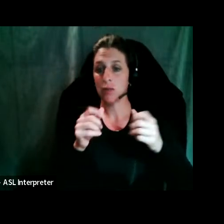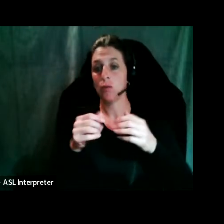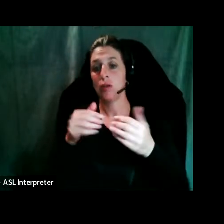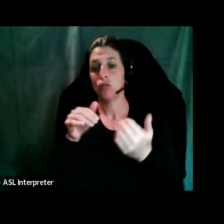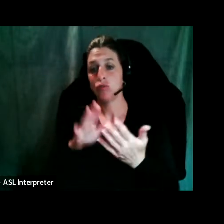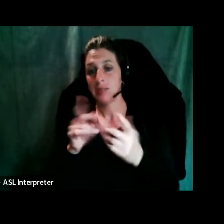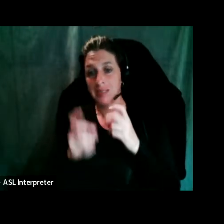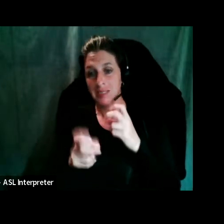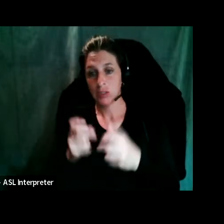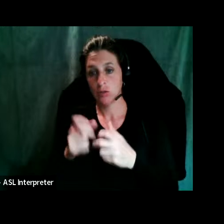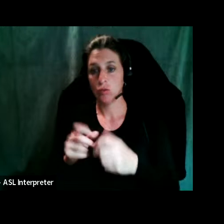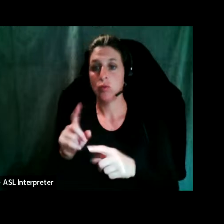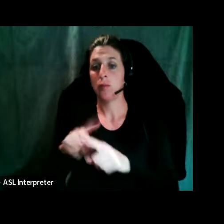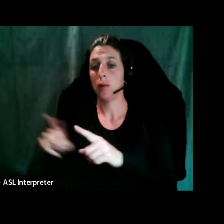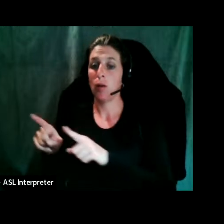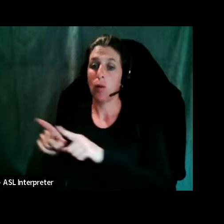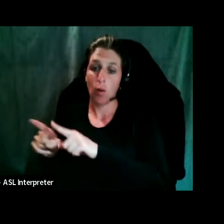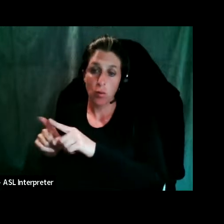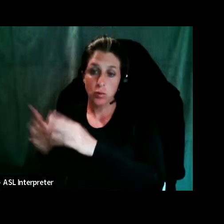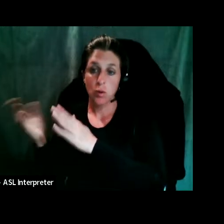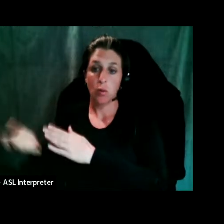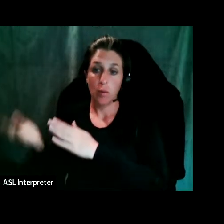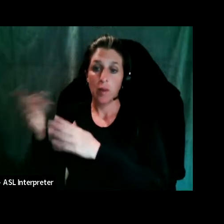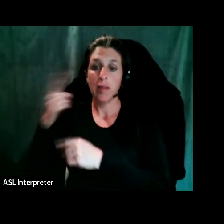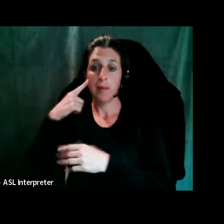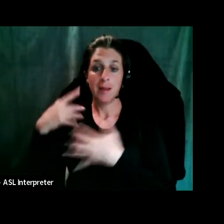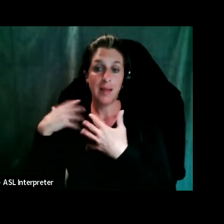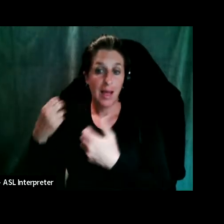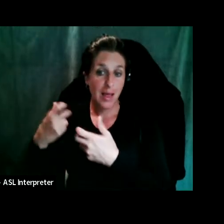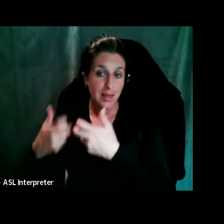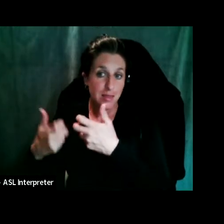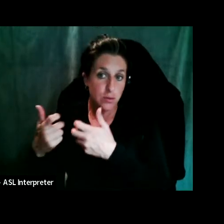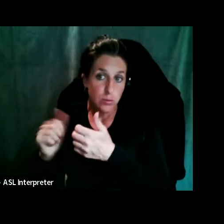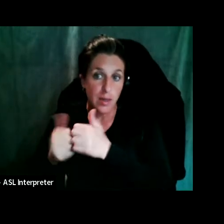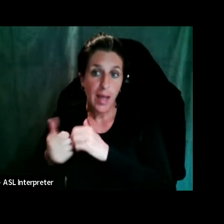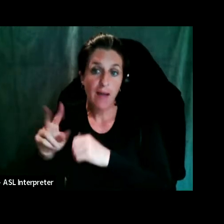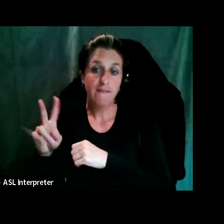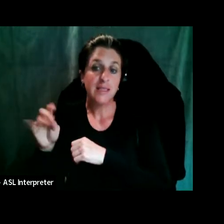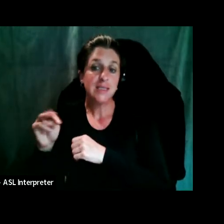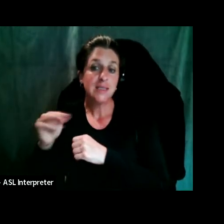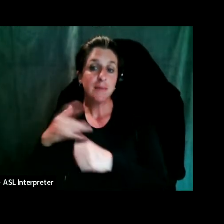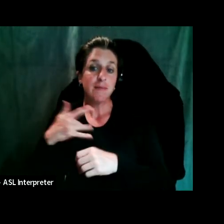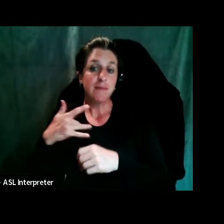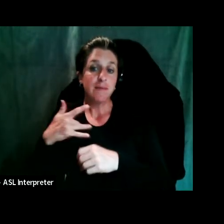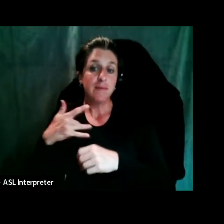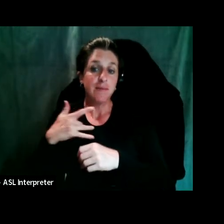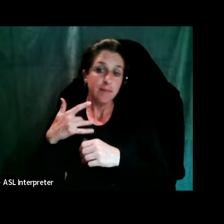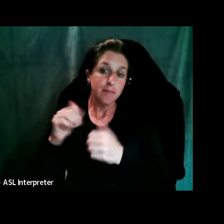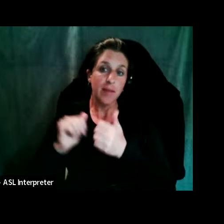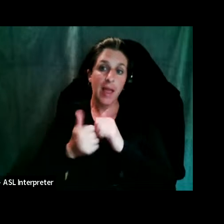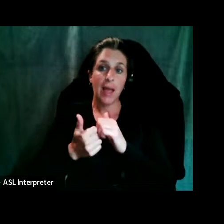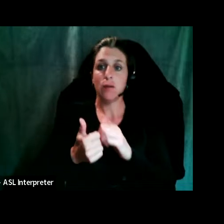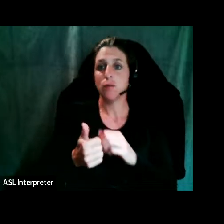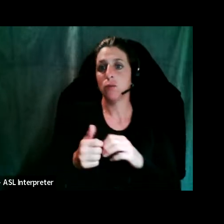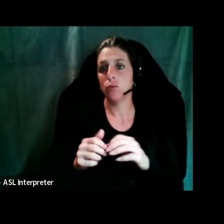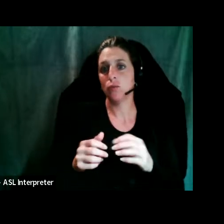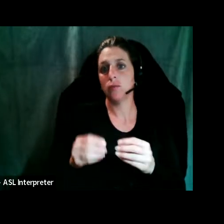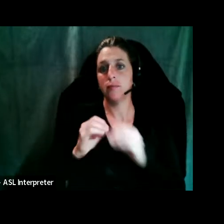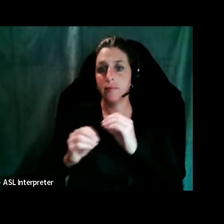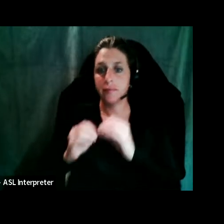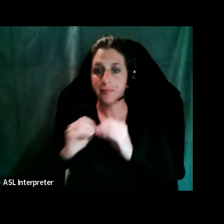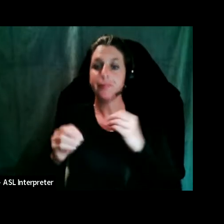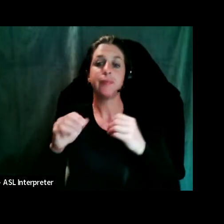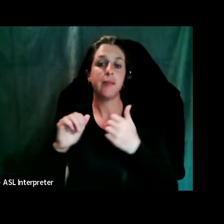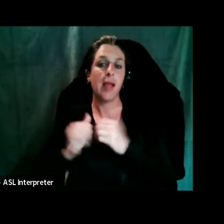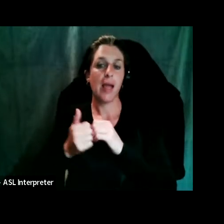issues, Right. but to also the mental health issue of how are the victims feeling. And how do you reconcile that, and how do you create a